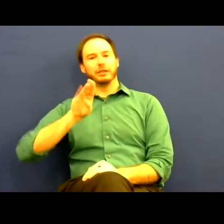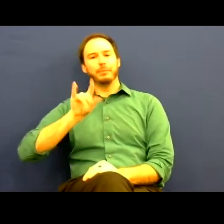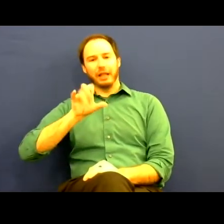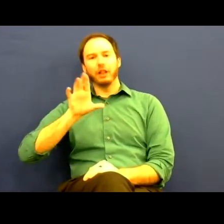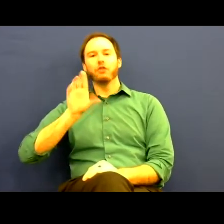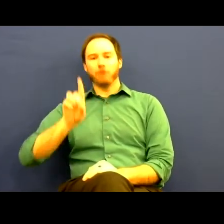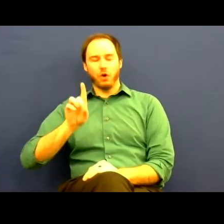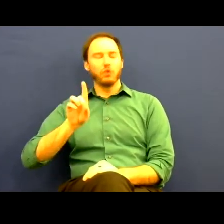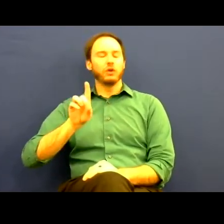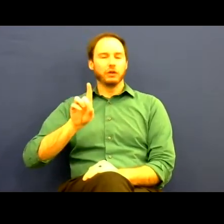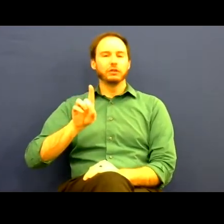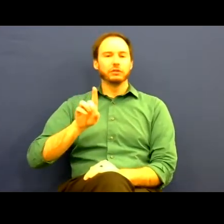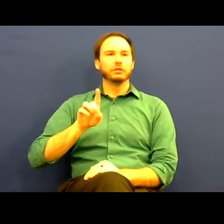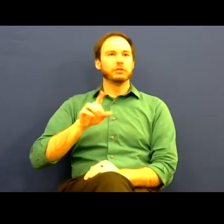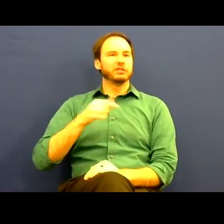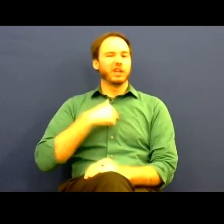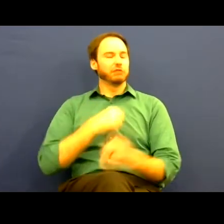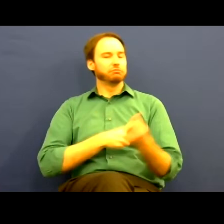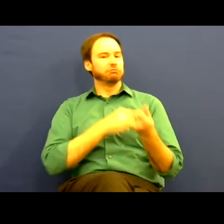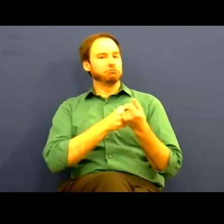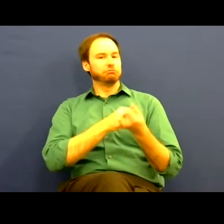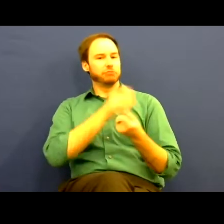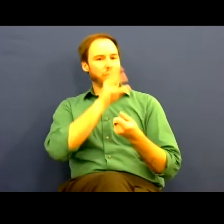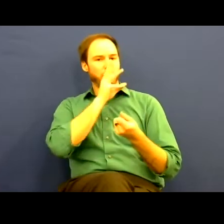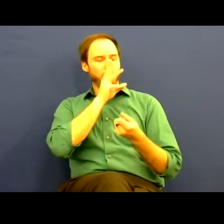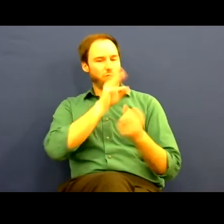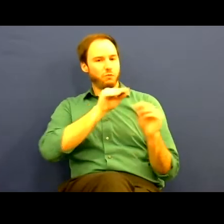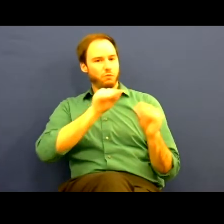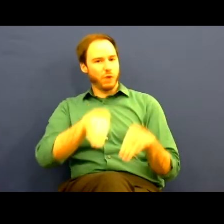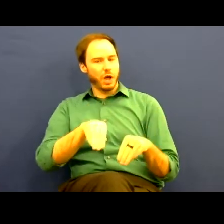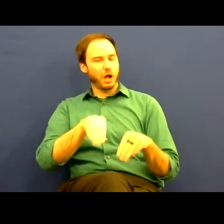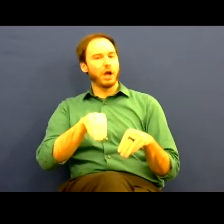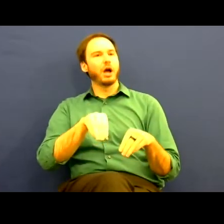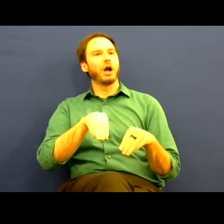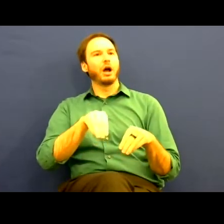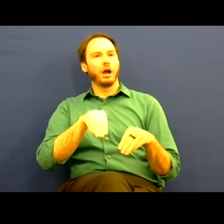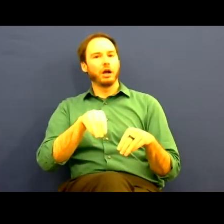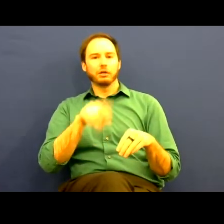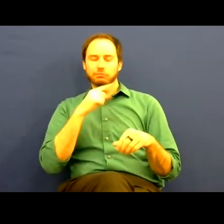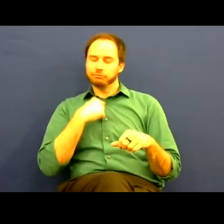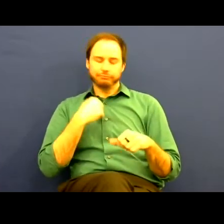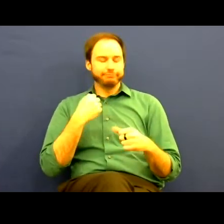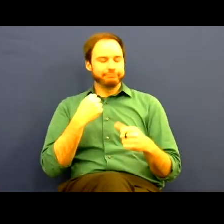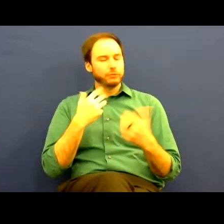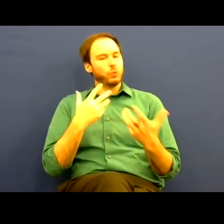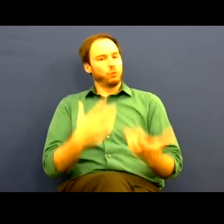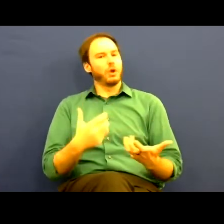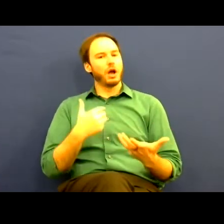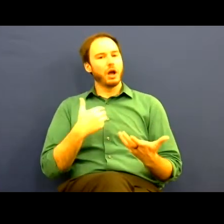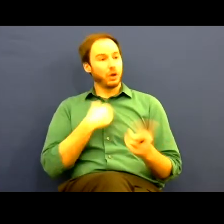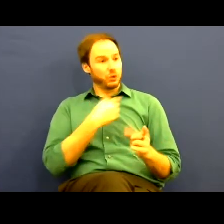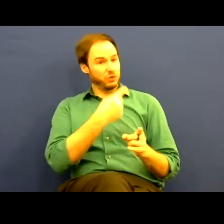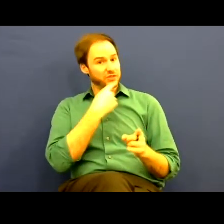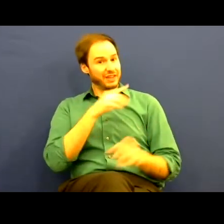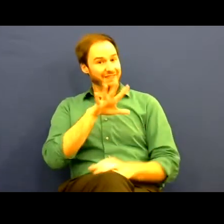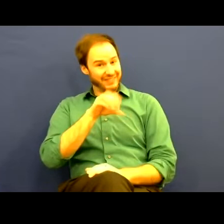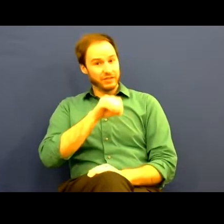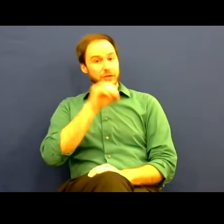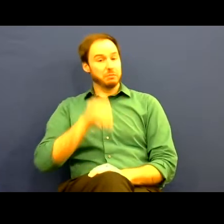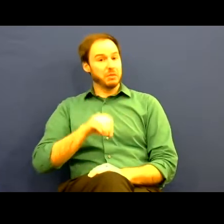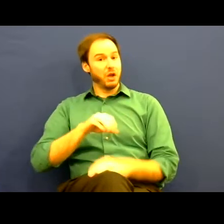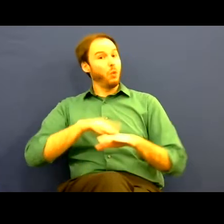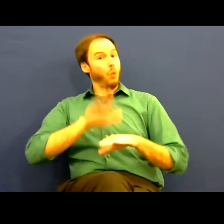Yep. Okay, I'm in favor of the water, very strongly. And you said 50%